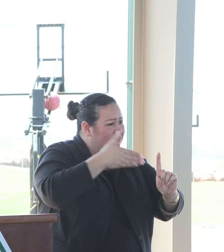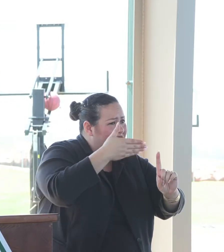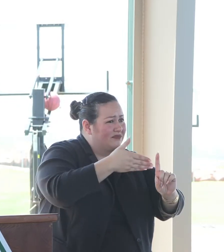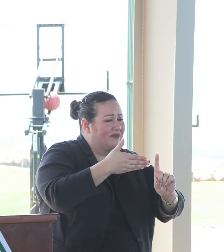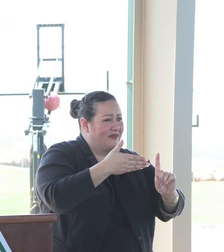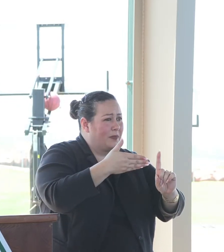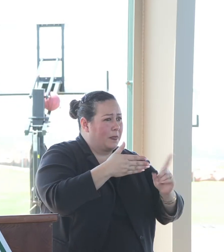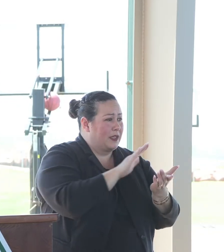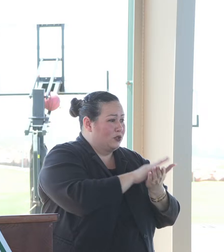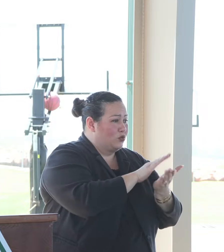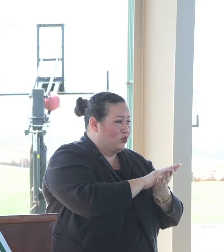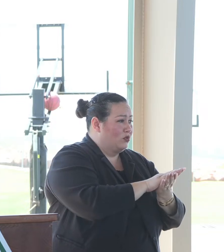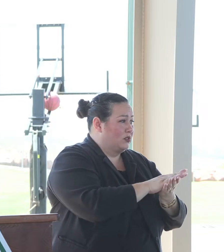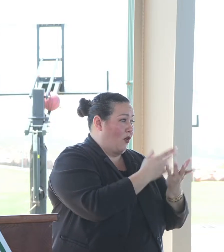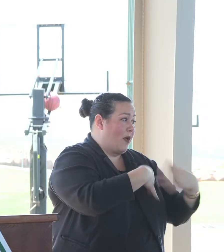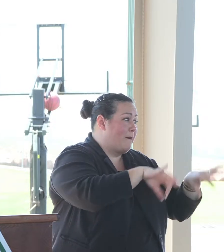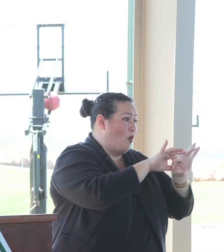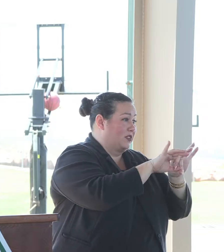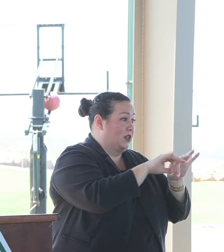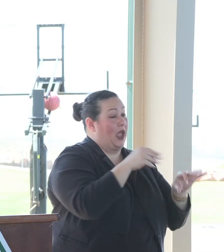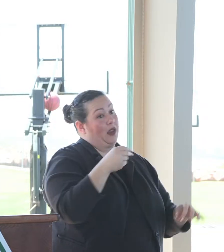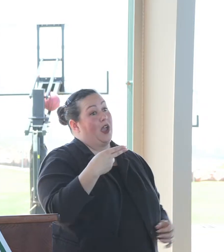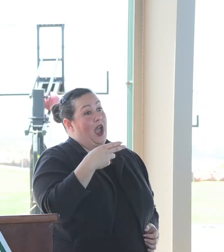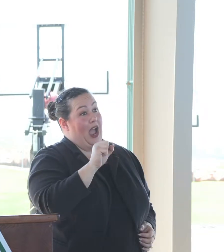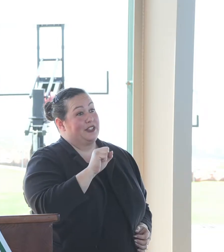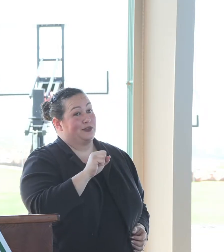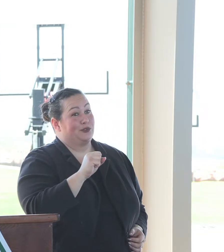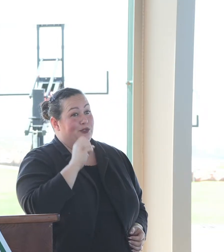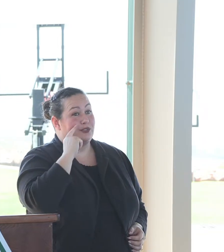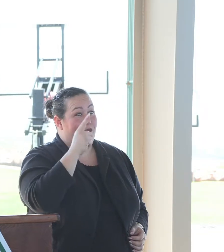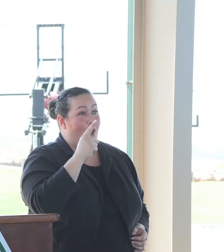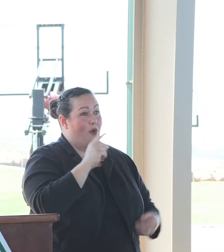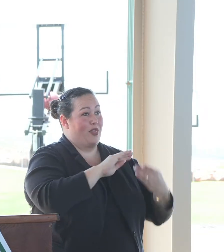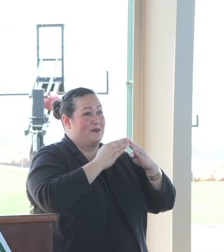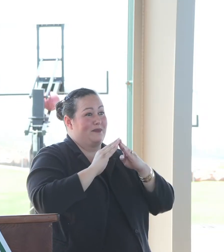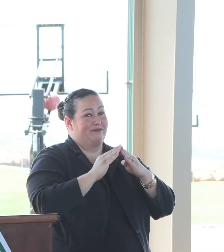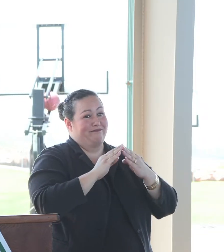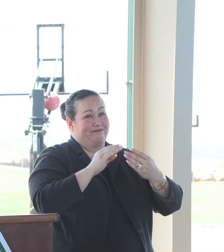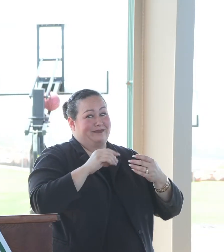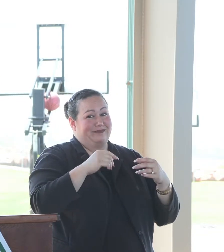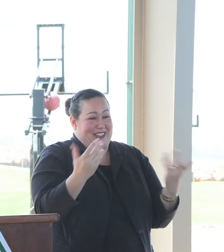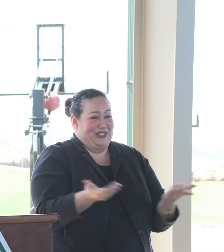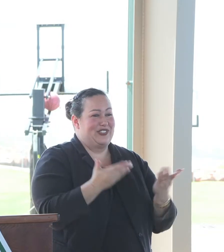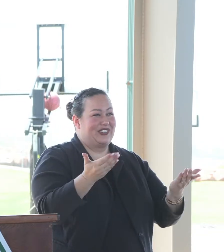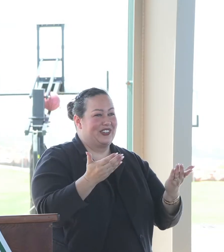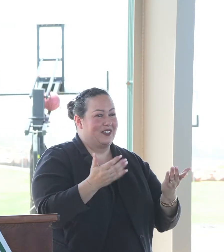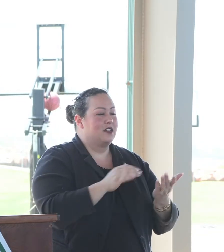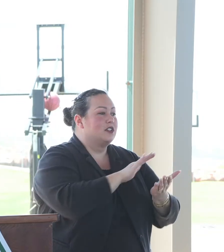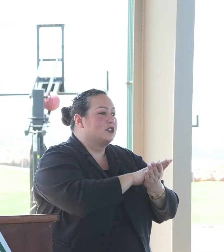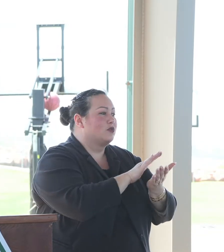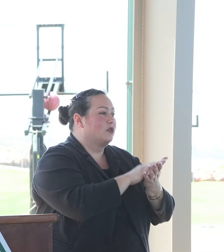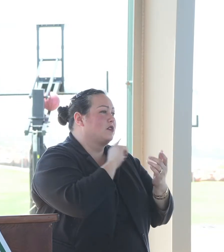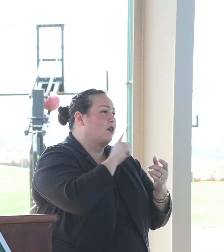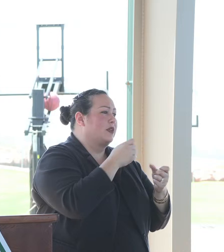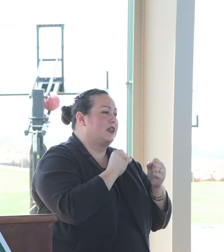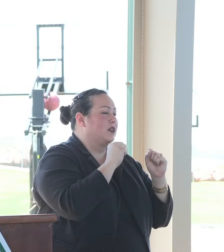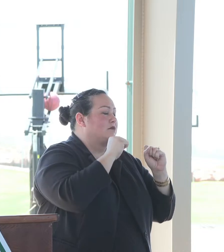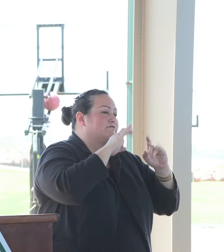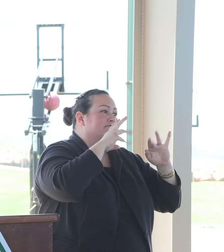high schools, are to the people of this community. Schools are indeed magical